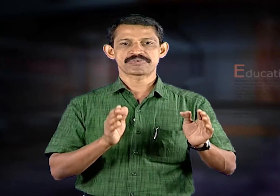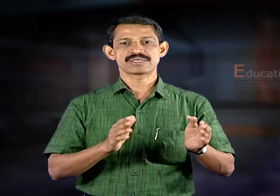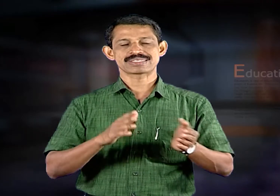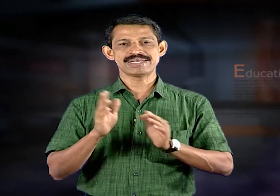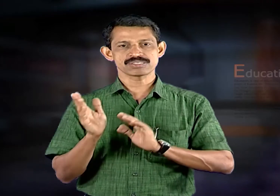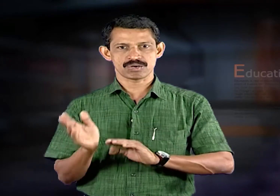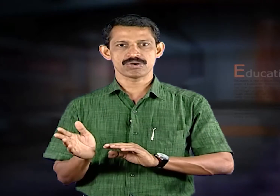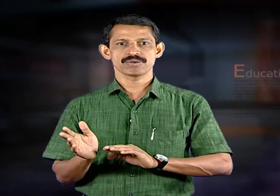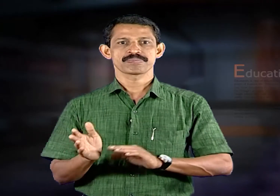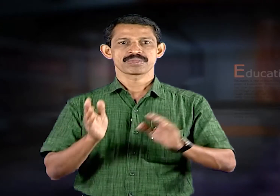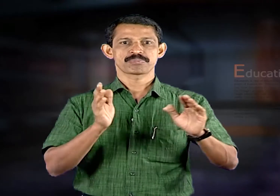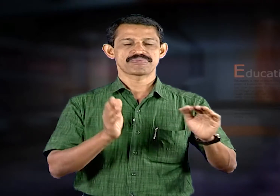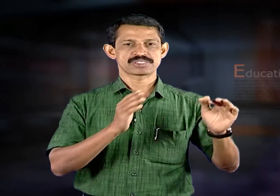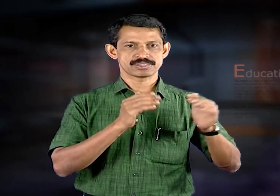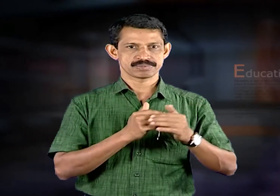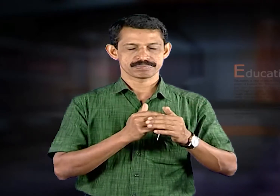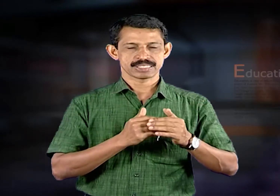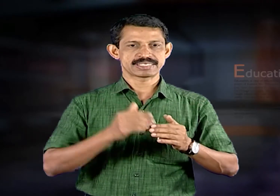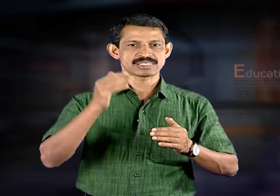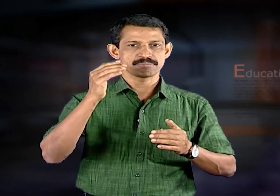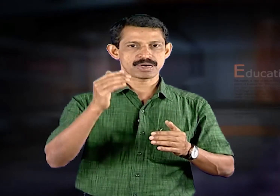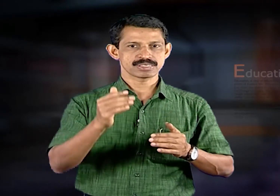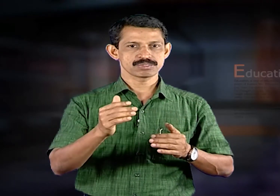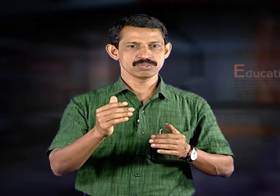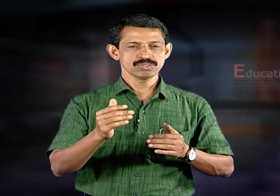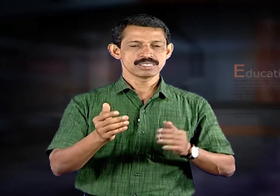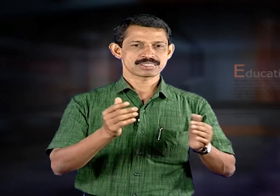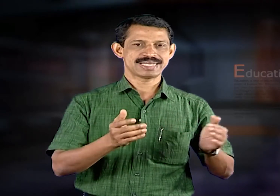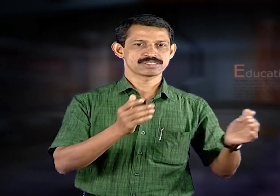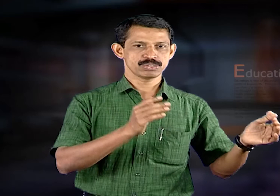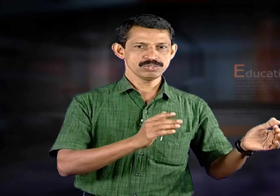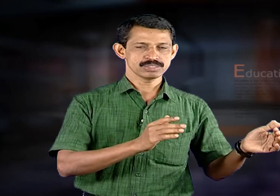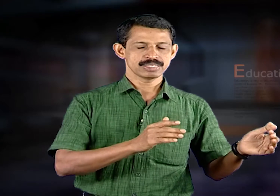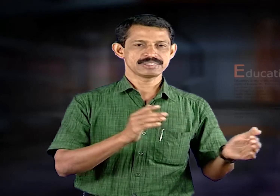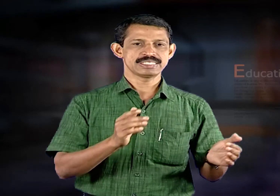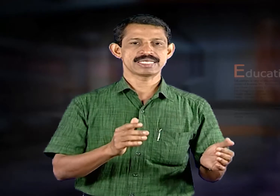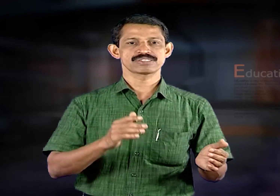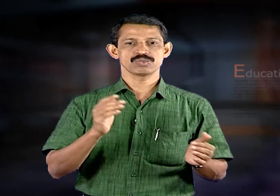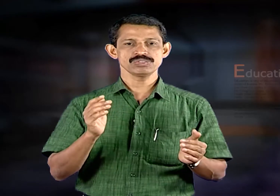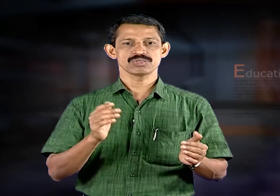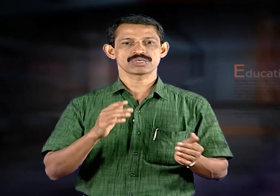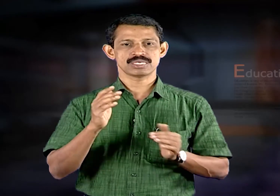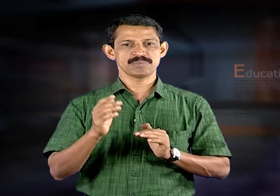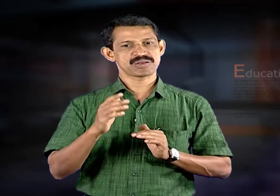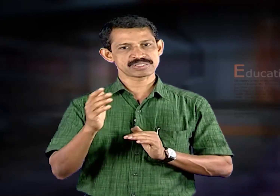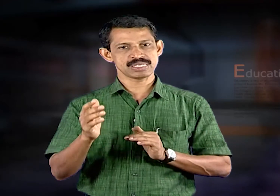different trades or professions. It is imparted through trade schools, engineering schools or other professional